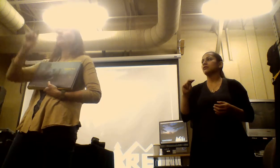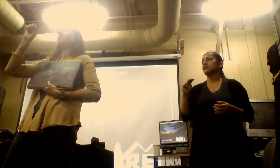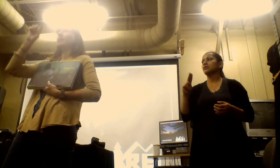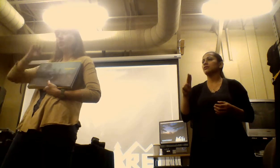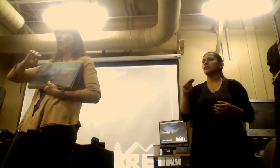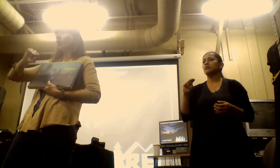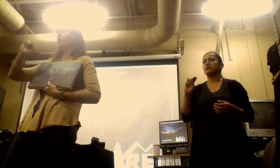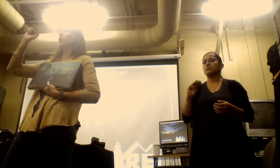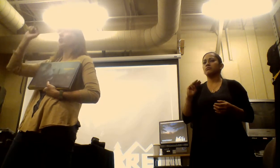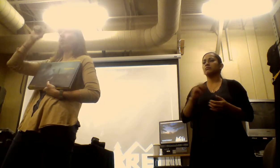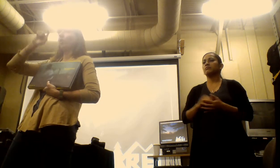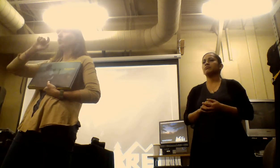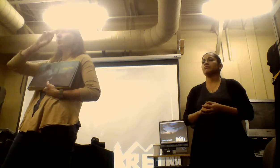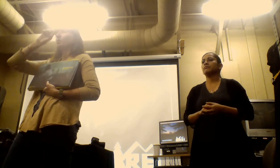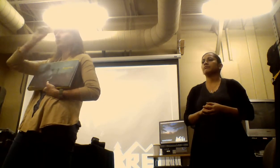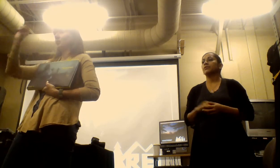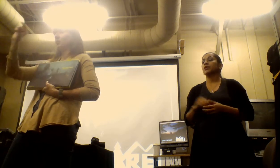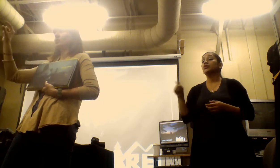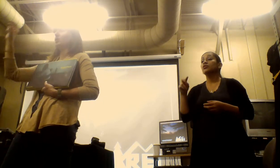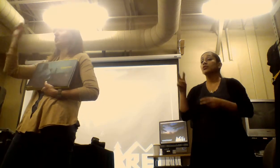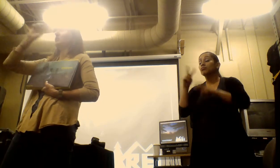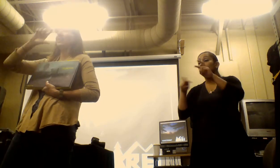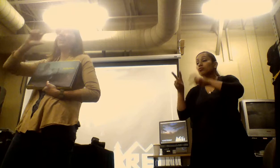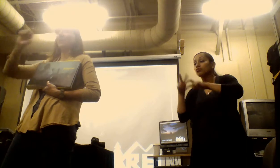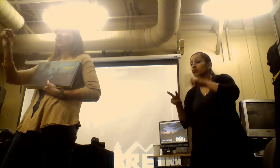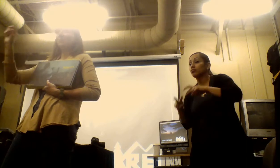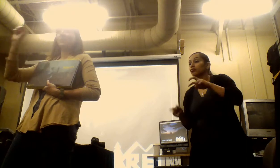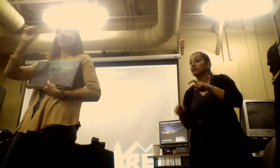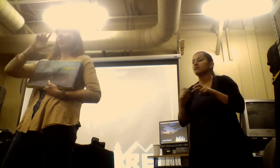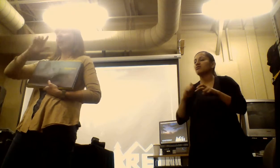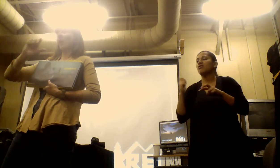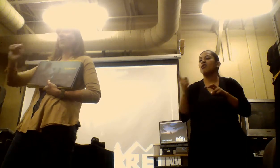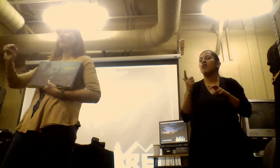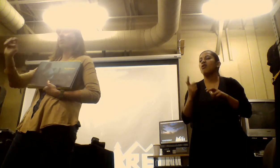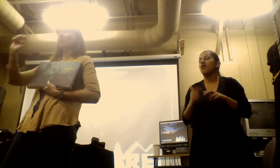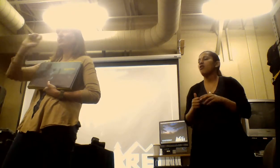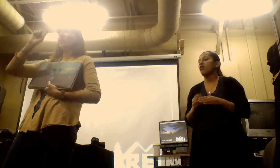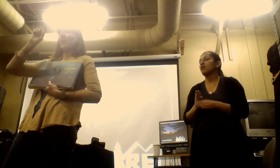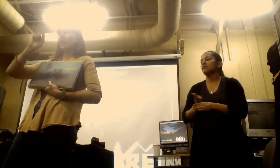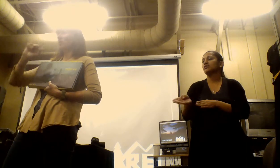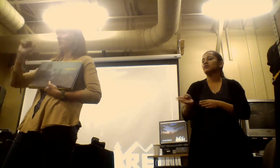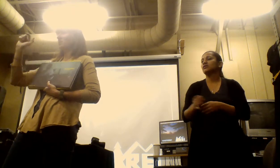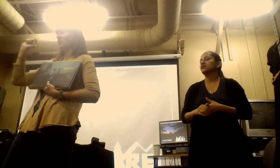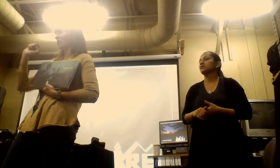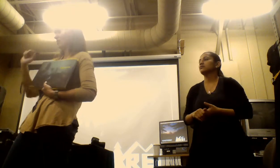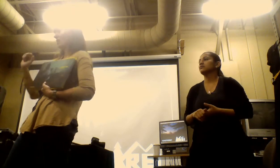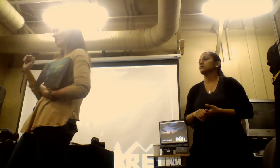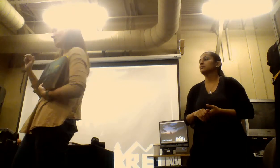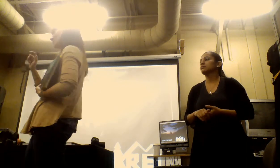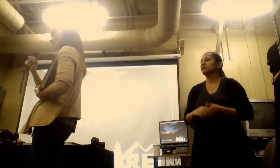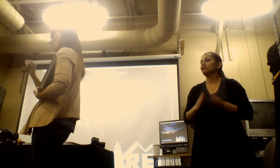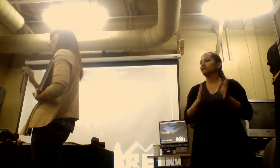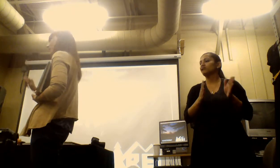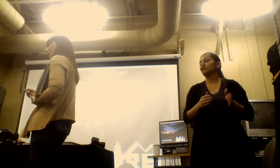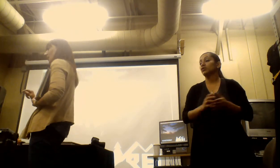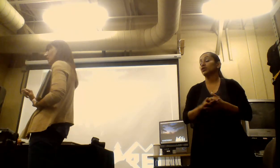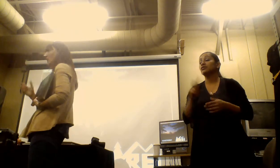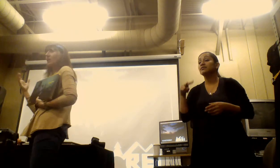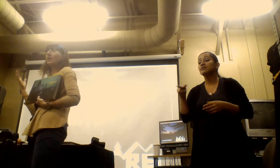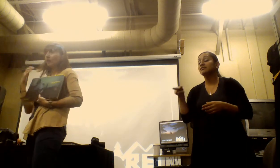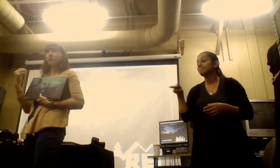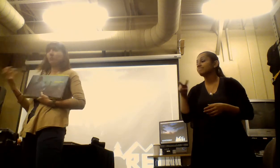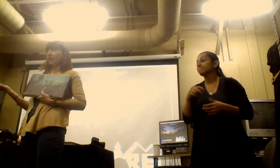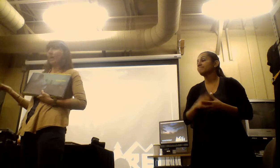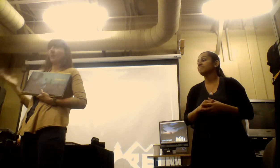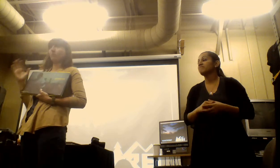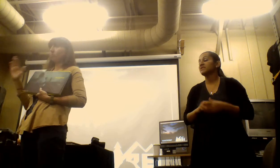sheets, and you can go look at all the pros and you can just see, you know, how they shoot, and you can see their favorites and how they edit it,